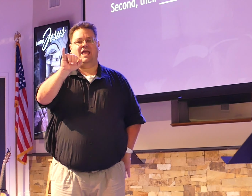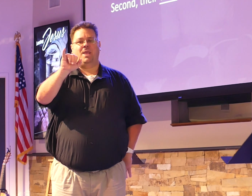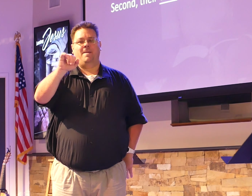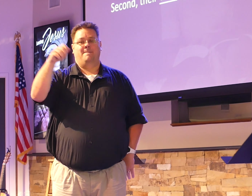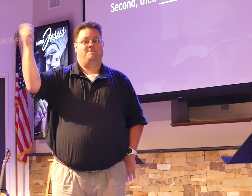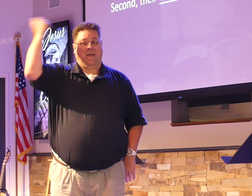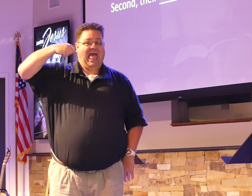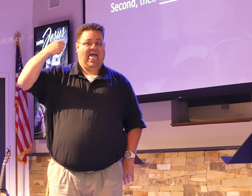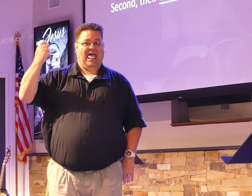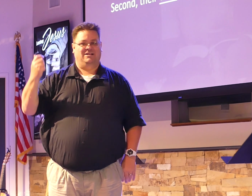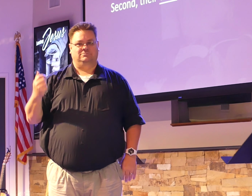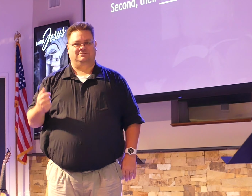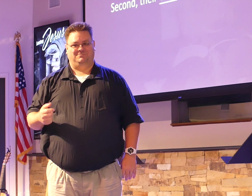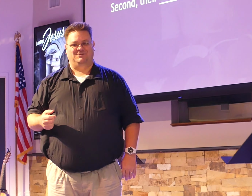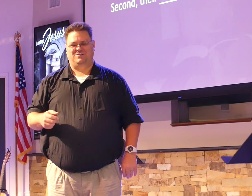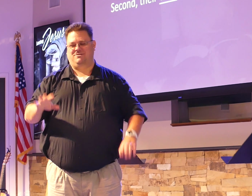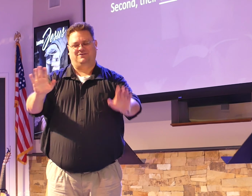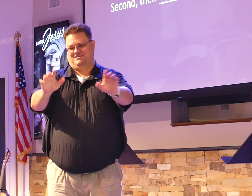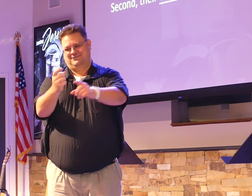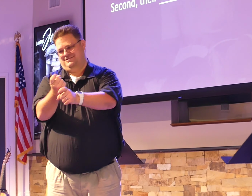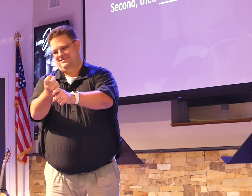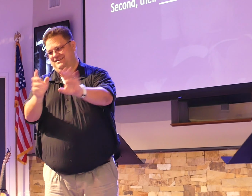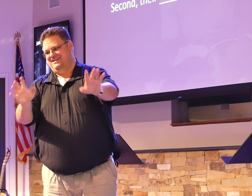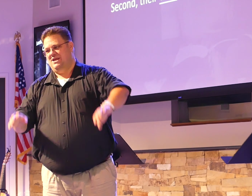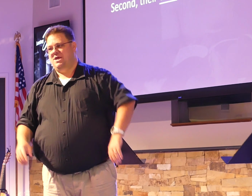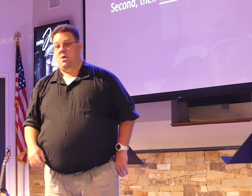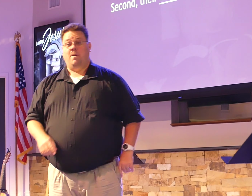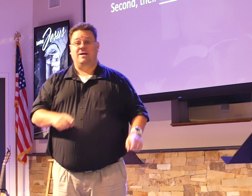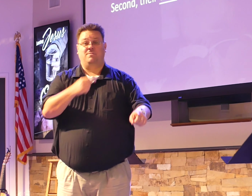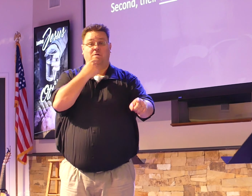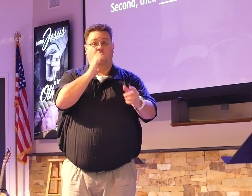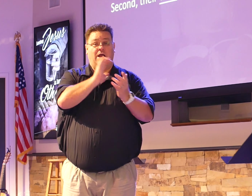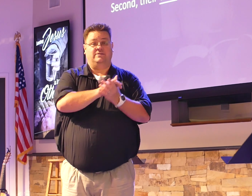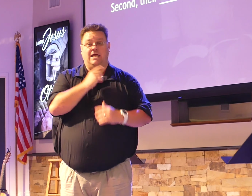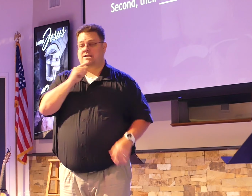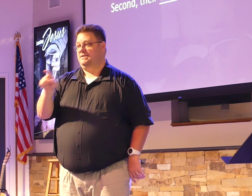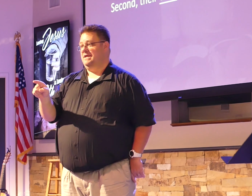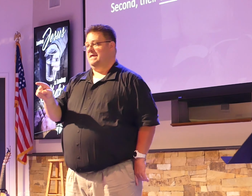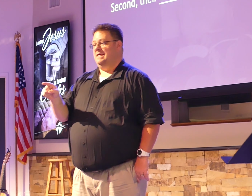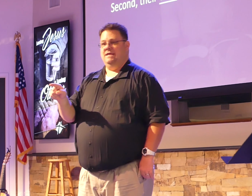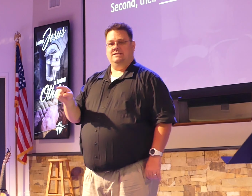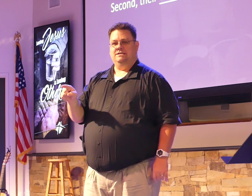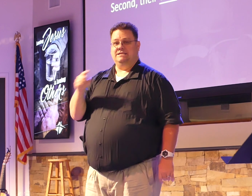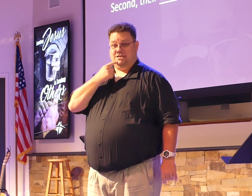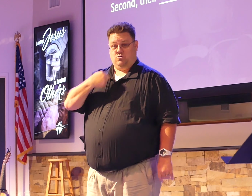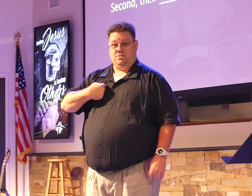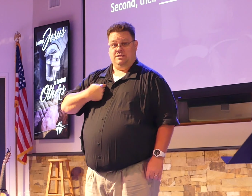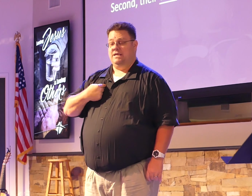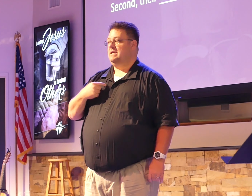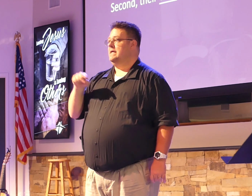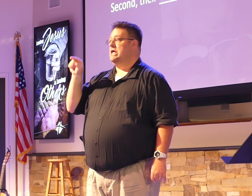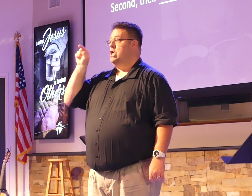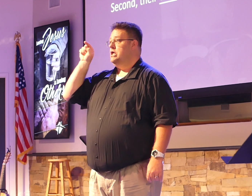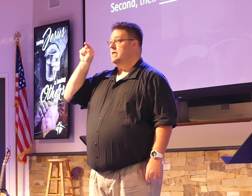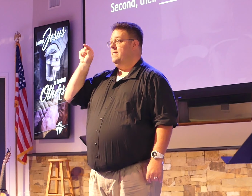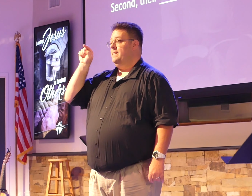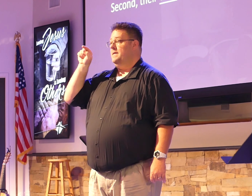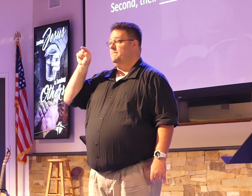say, she did say to me, She said, the biggest